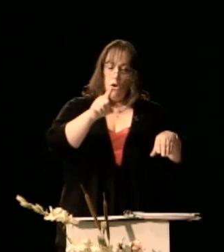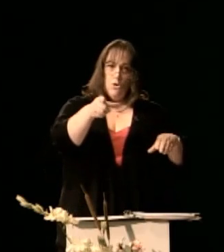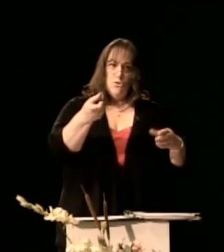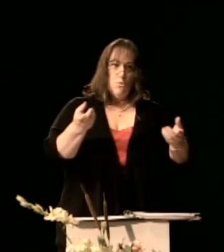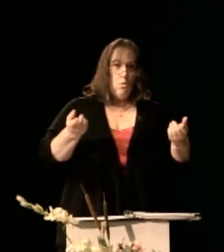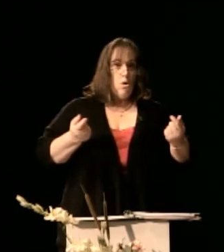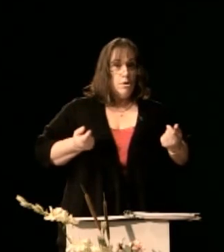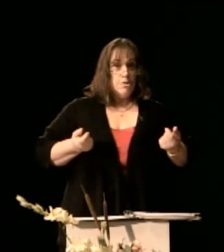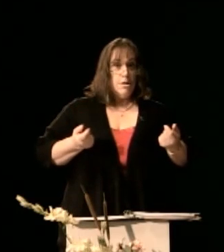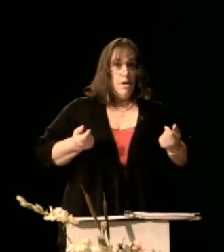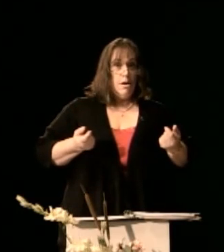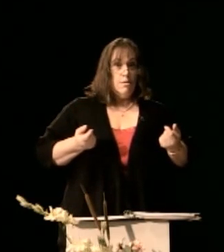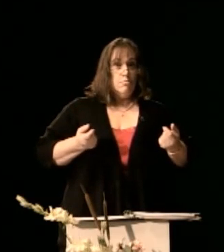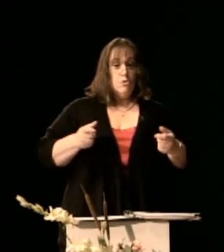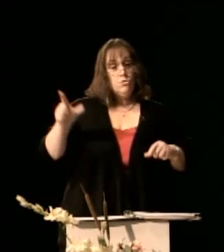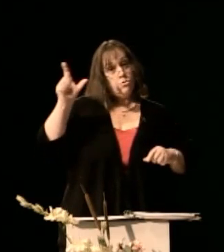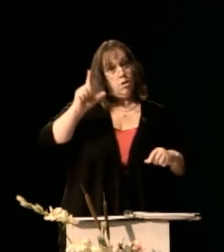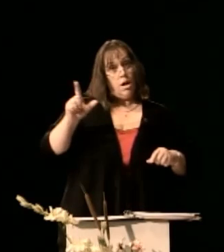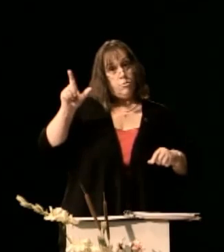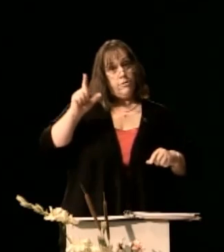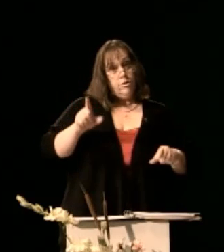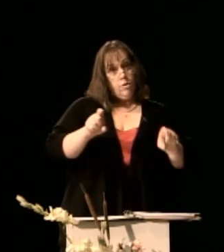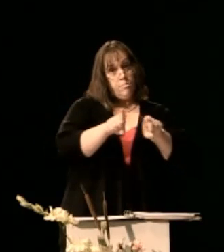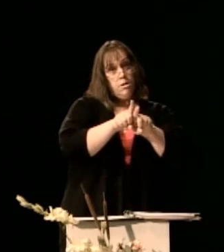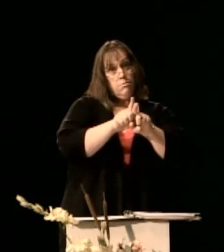Do you want to come to the library with me?